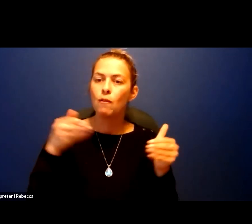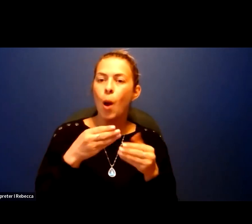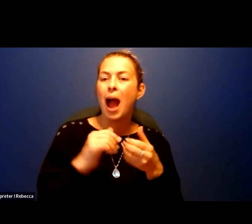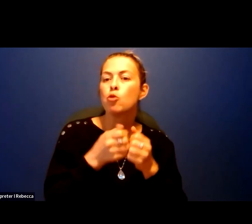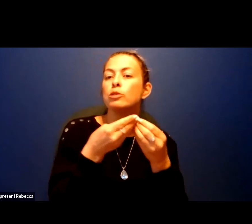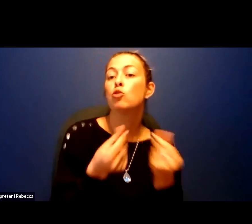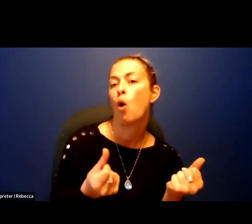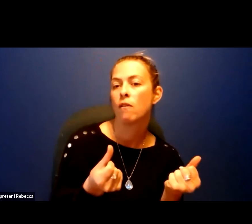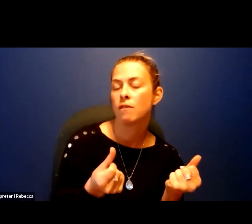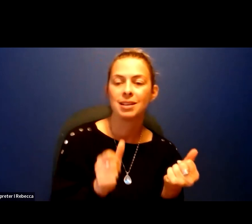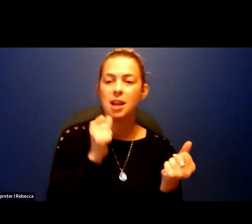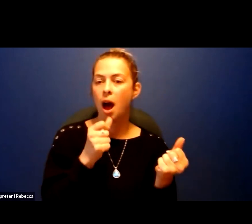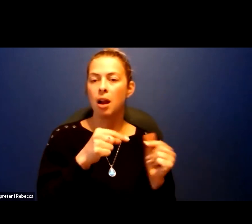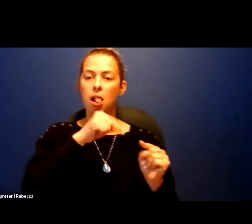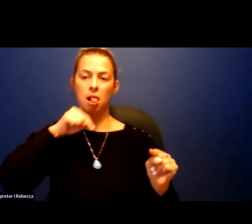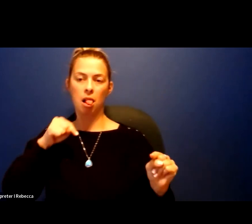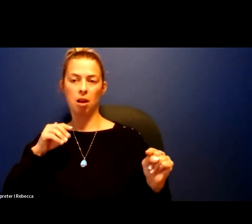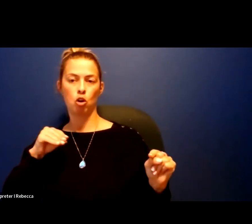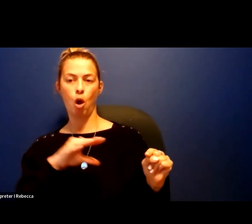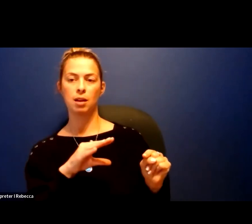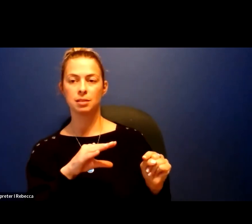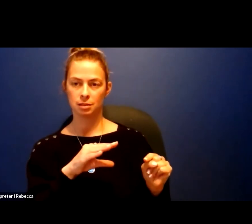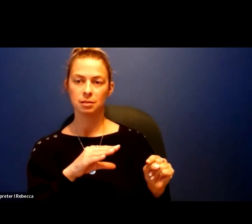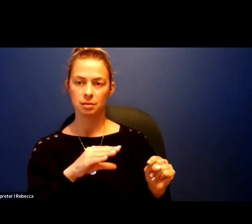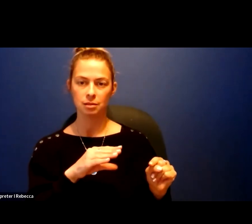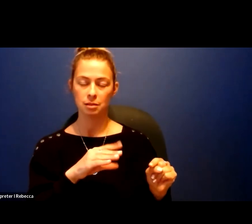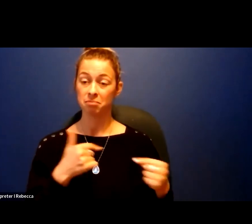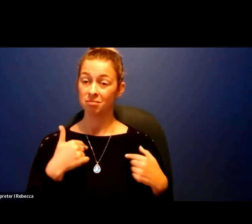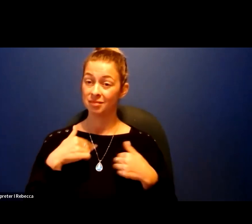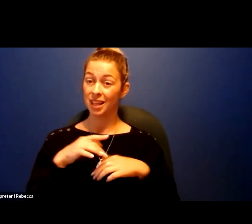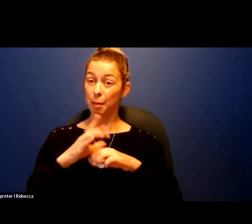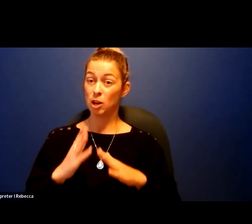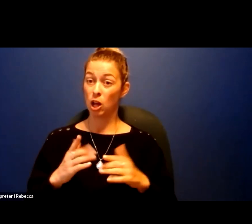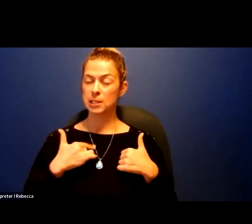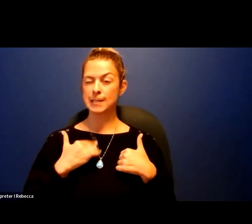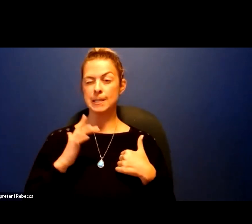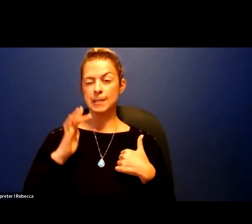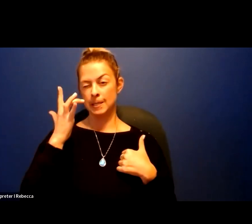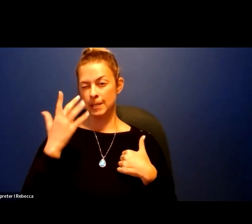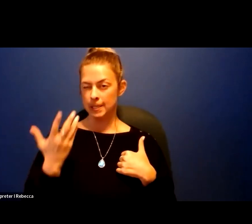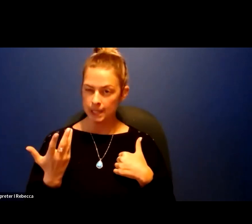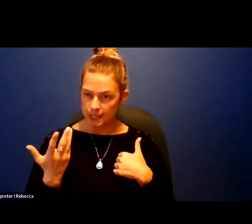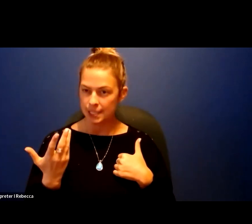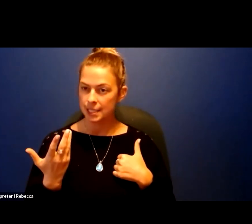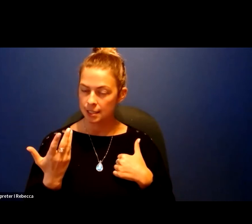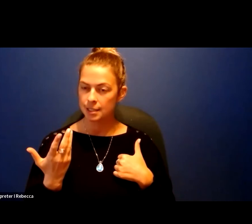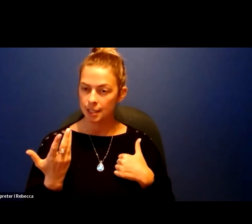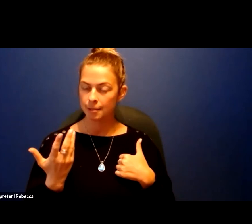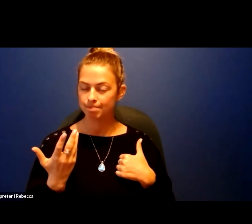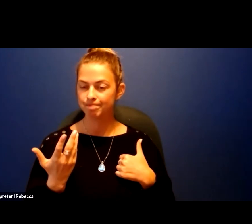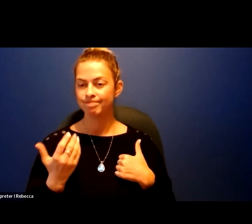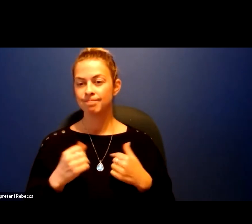neighborhood. And so that discourse is often, as a climatologist, that bothers me. Because I talk about